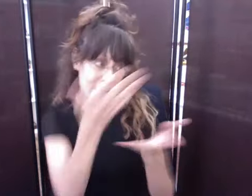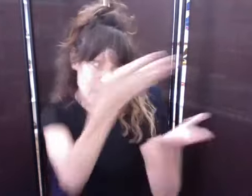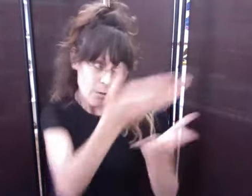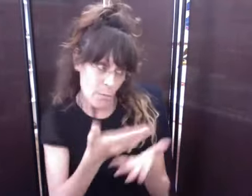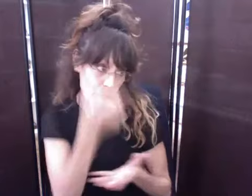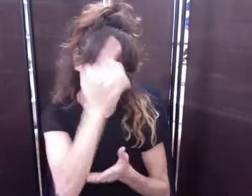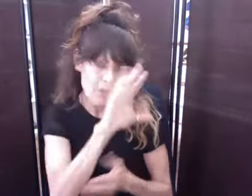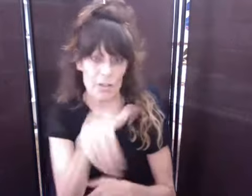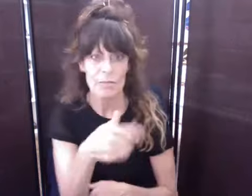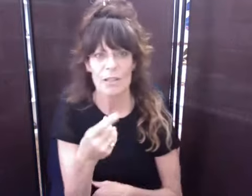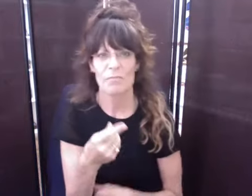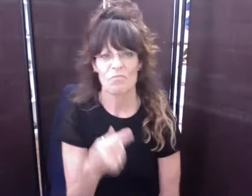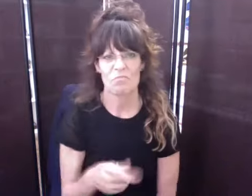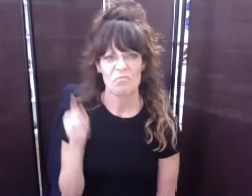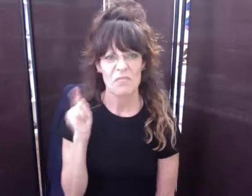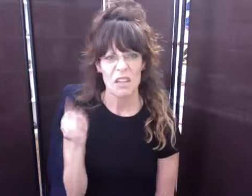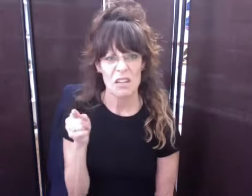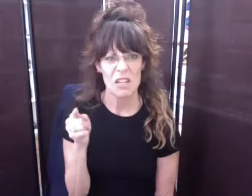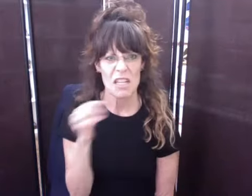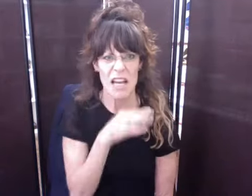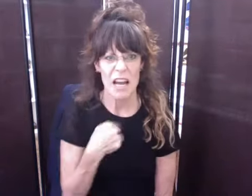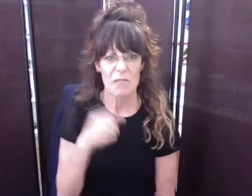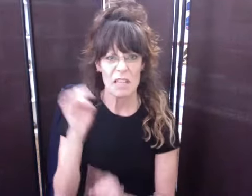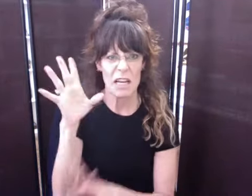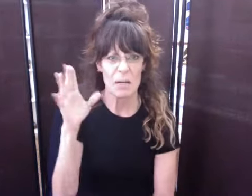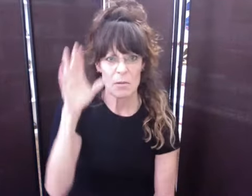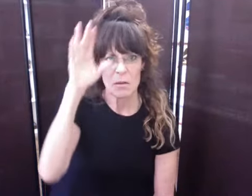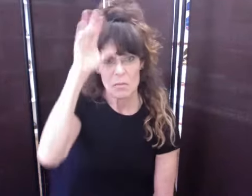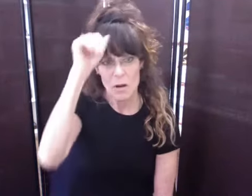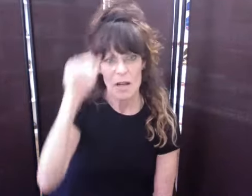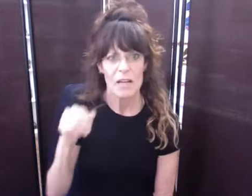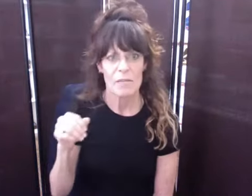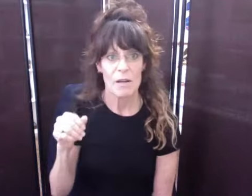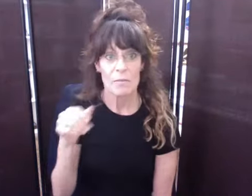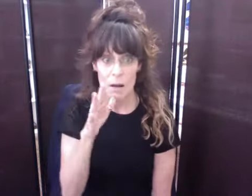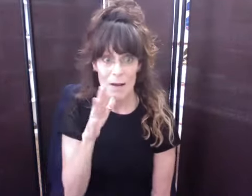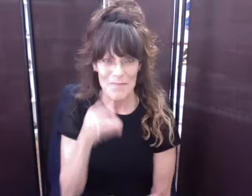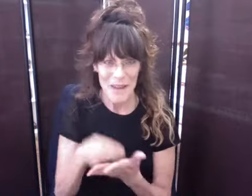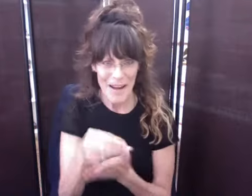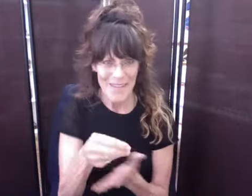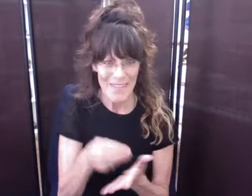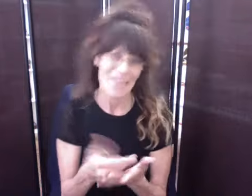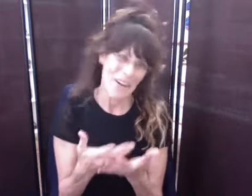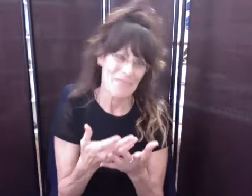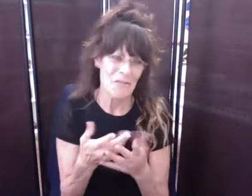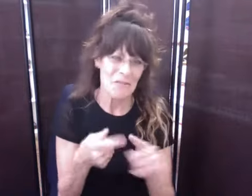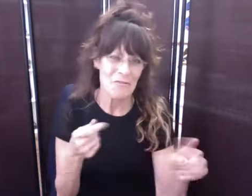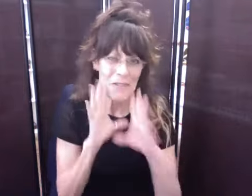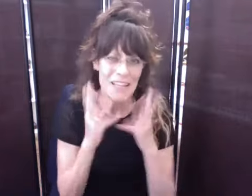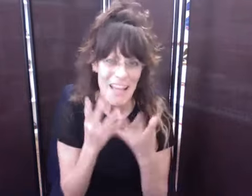lied. I was a horrible boy, but I have a good mother, so she brought one anyway, and I got one for Christmas from Santa. And I opened this thing up, man, and I'm telling